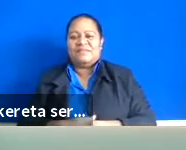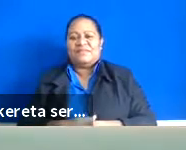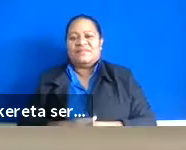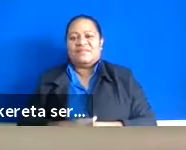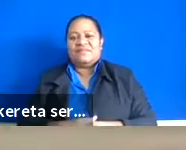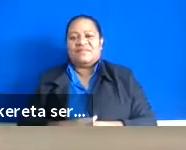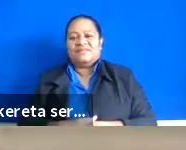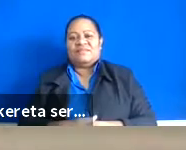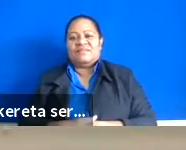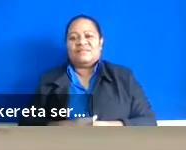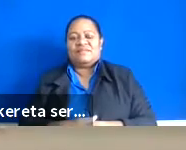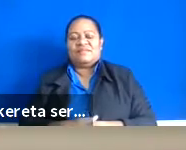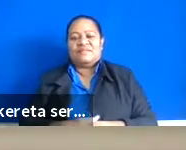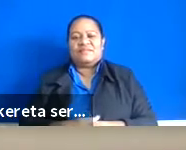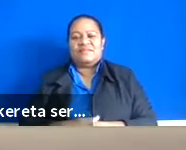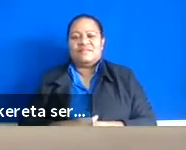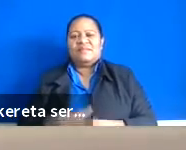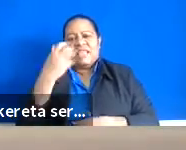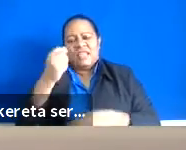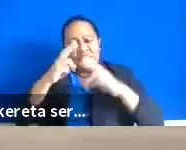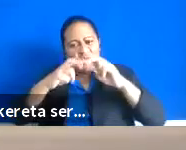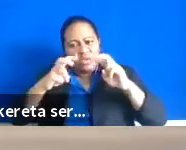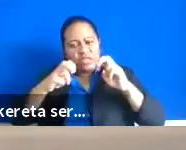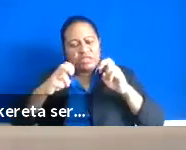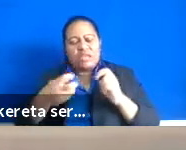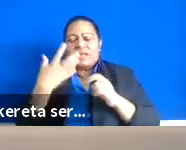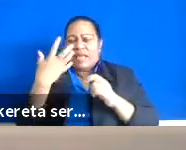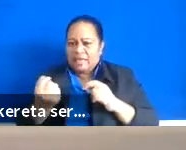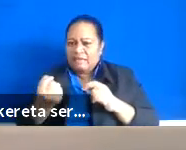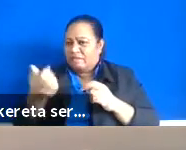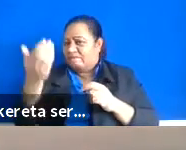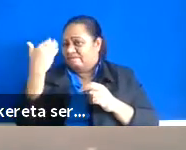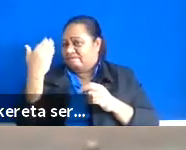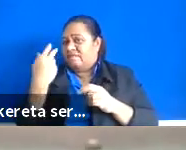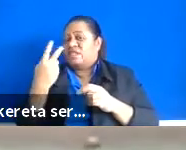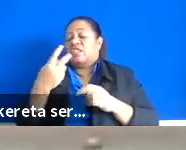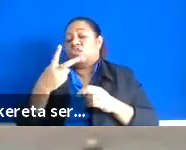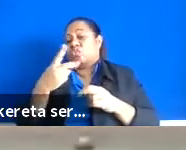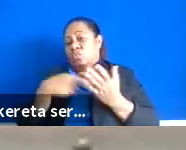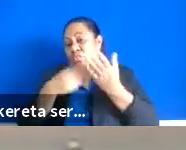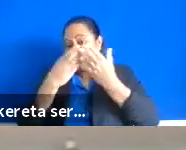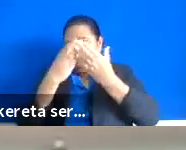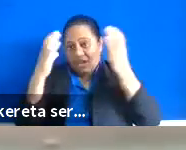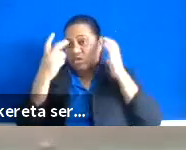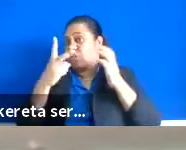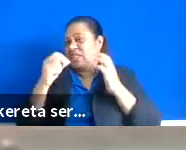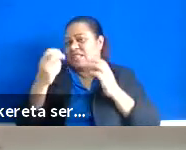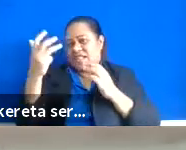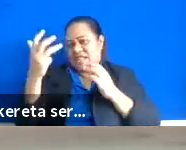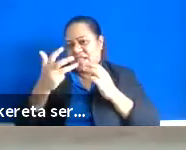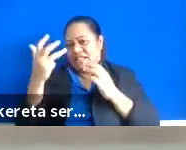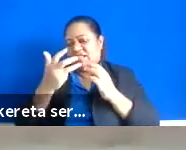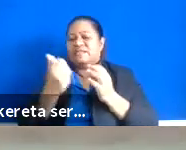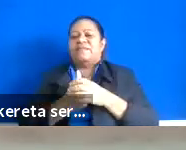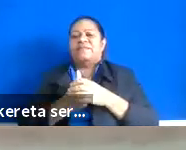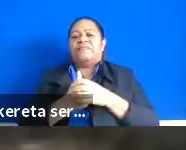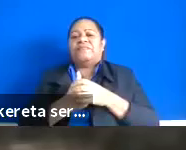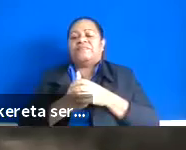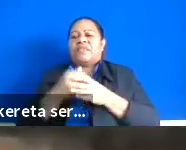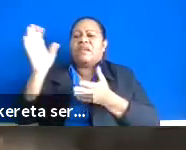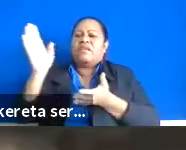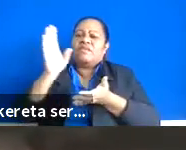There was a research conducted here in Tuvalu in 2019. It was funded by